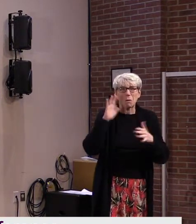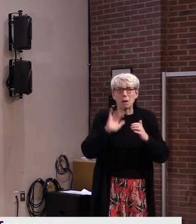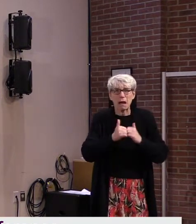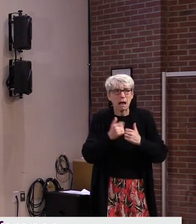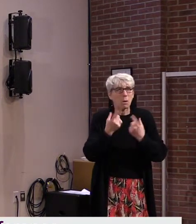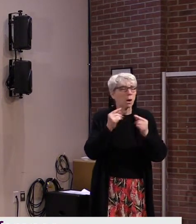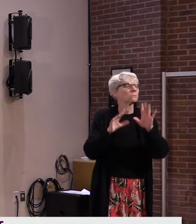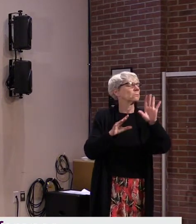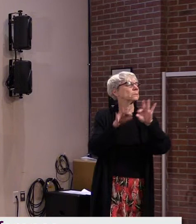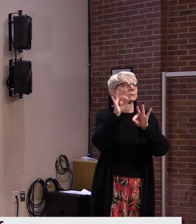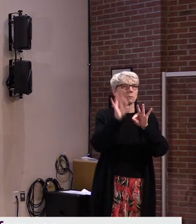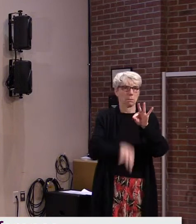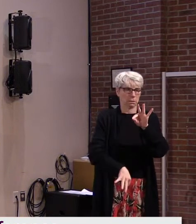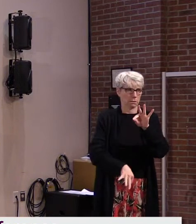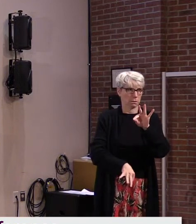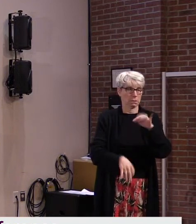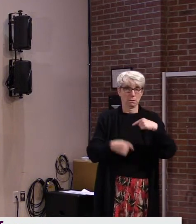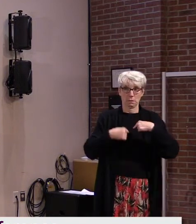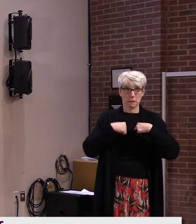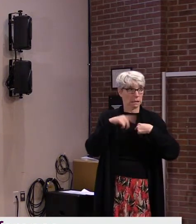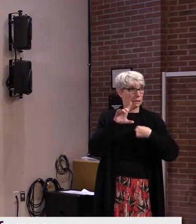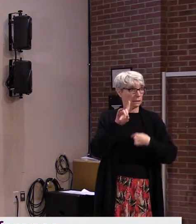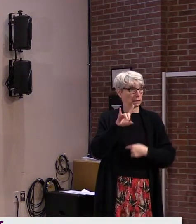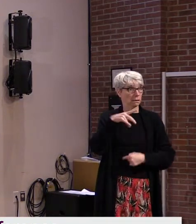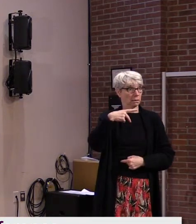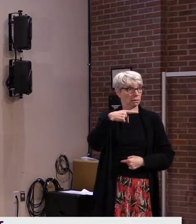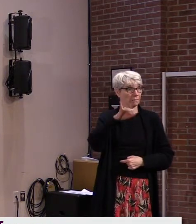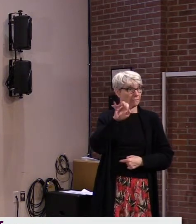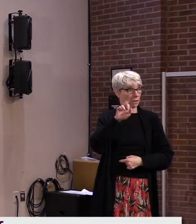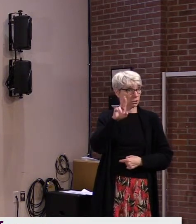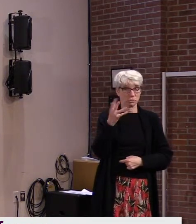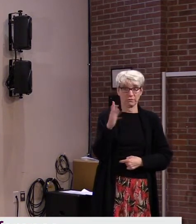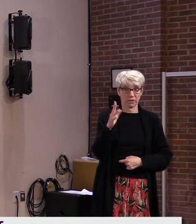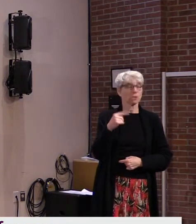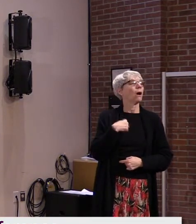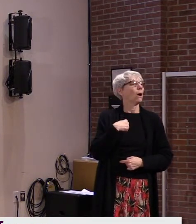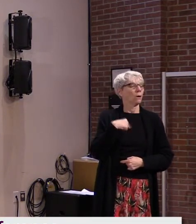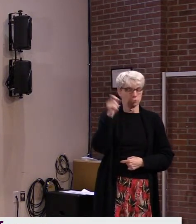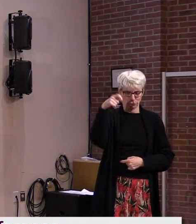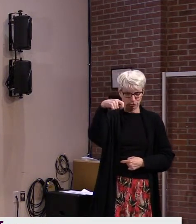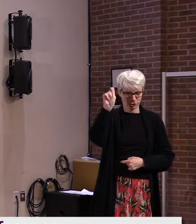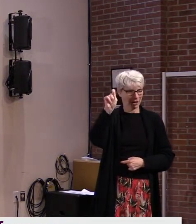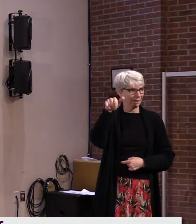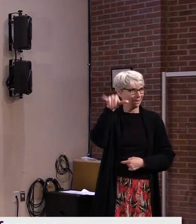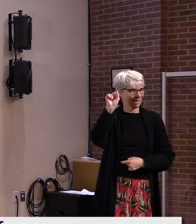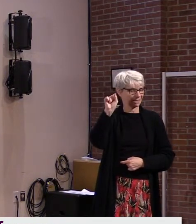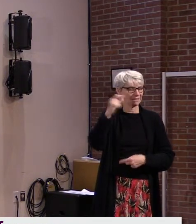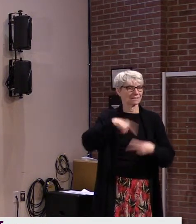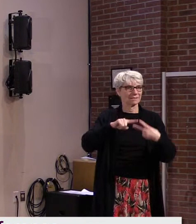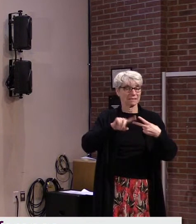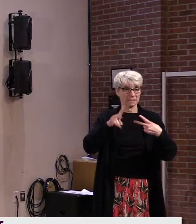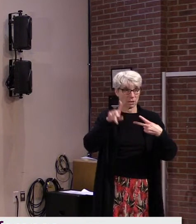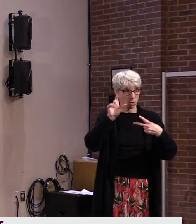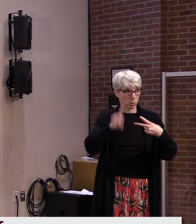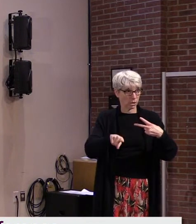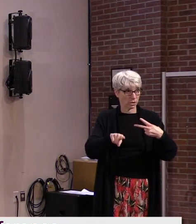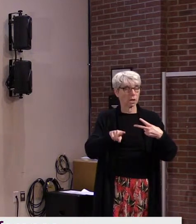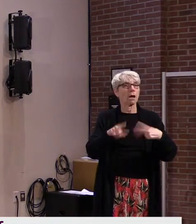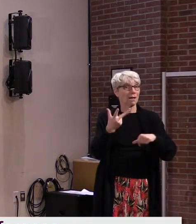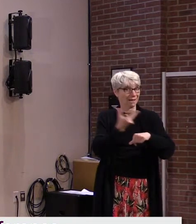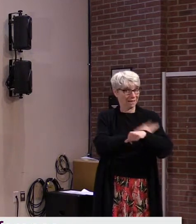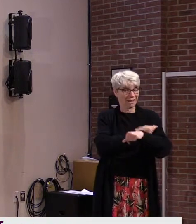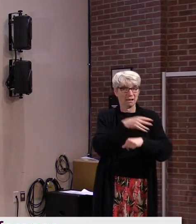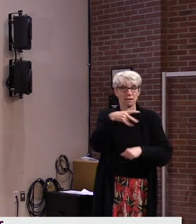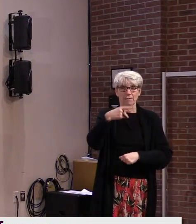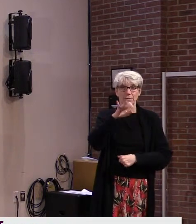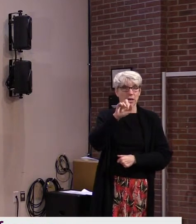Number one, did you get Pfizer? You are eligible if the answer is yes. Number two, when did you get it? Has